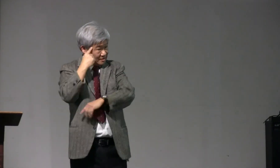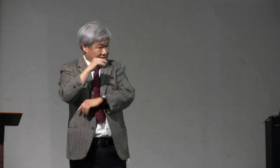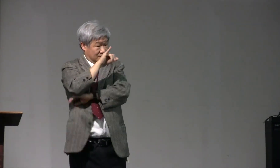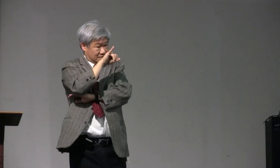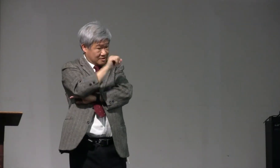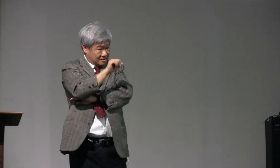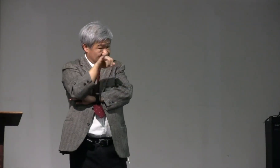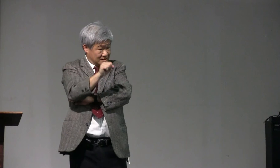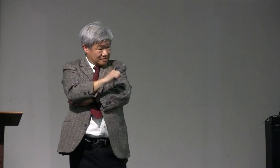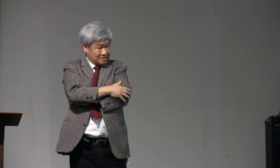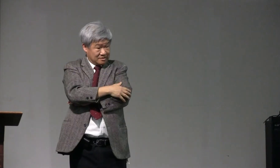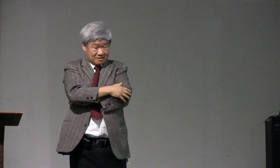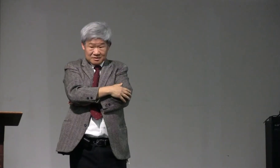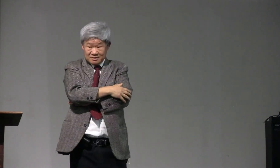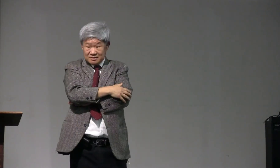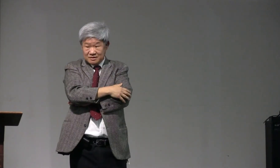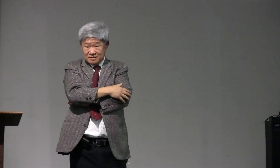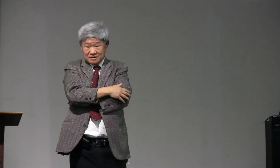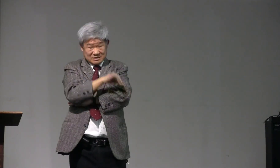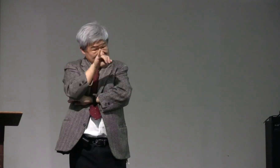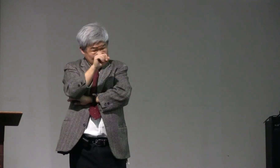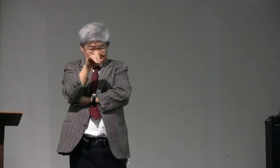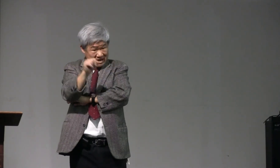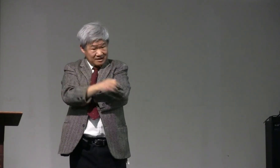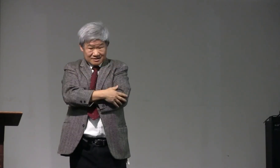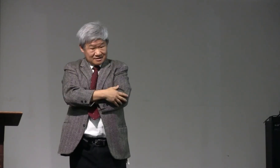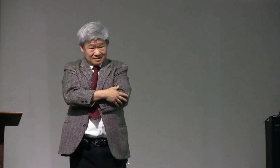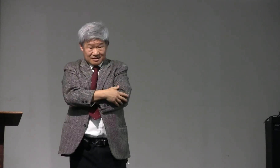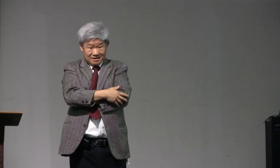You think ISIS is going to have mercy on you?